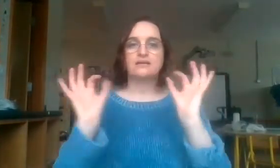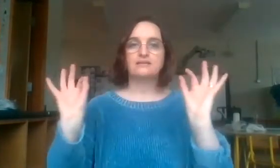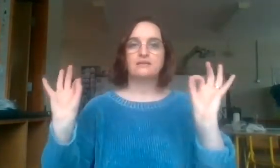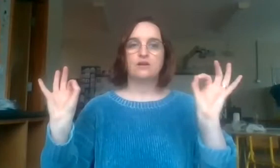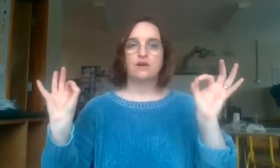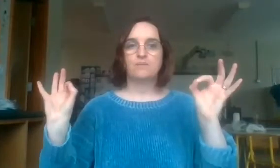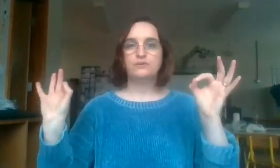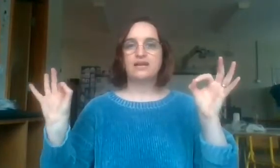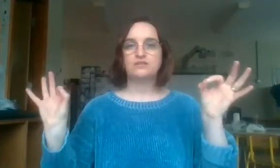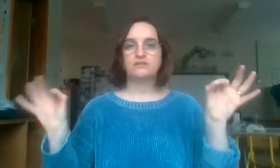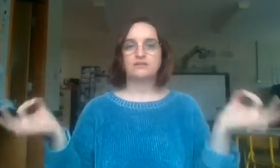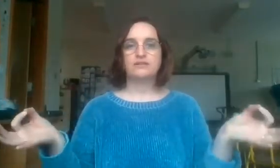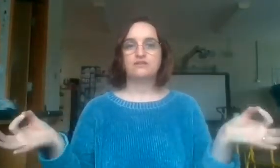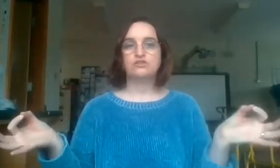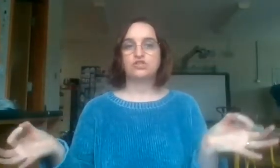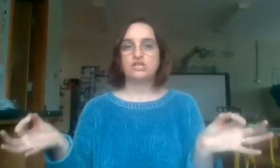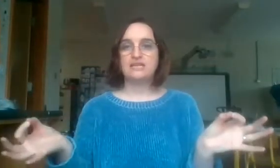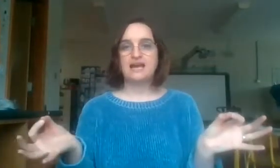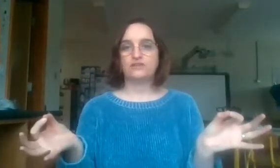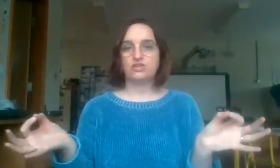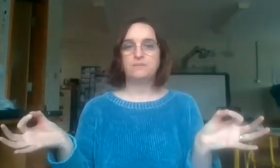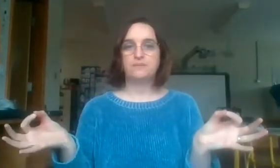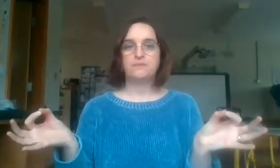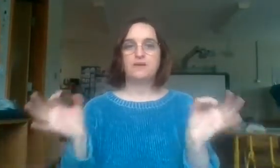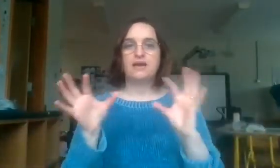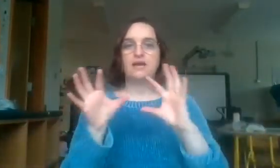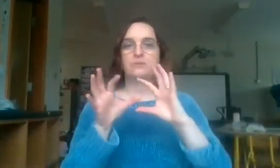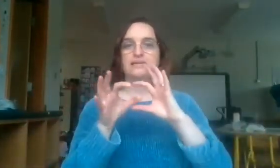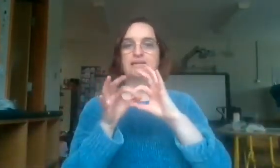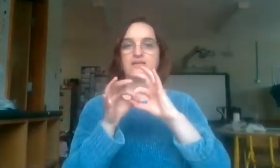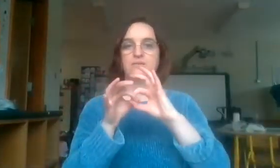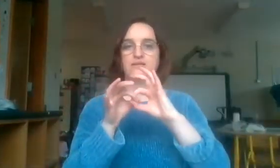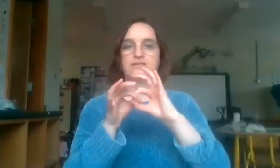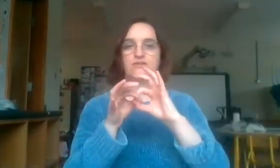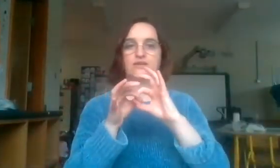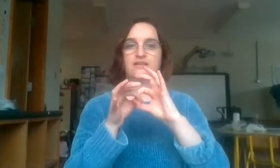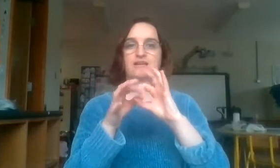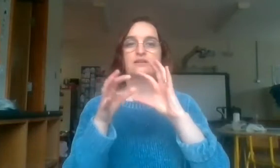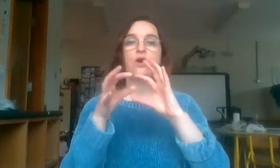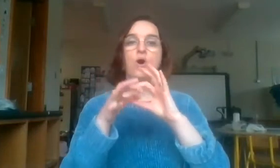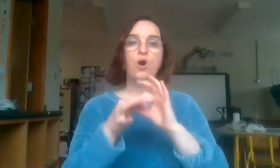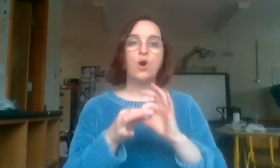is, both hands are in the G hand shape, and we link them in together like that.